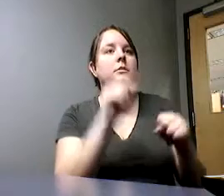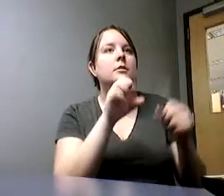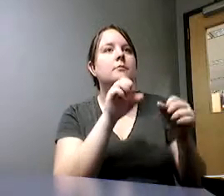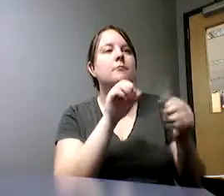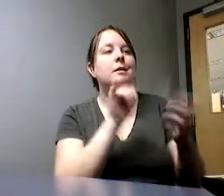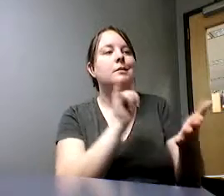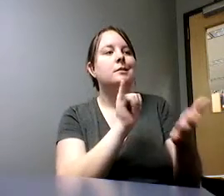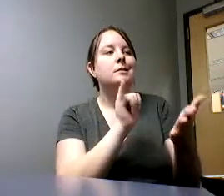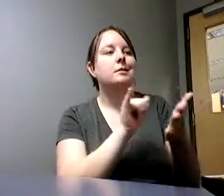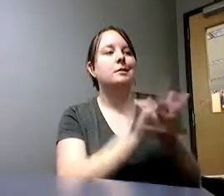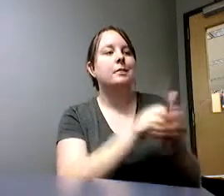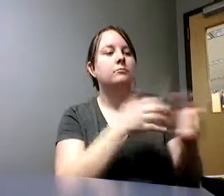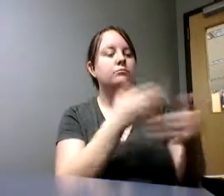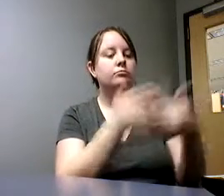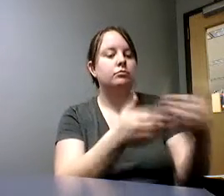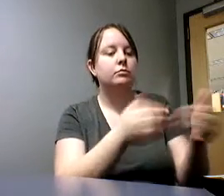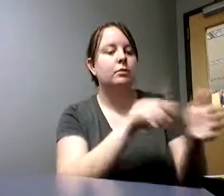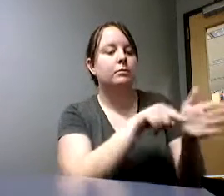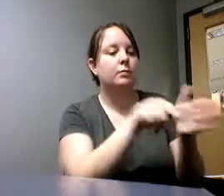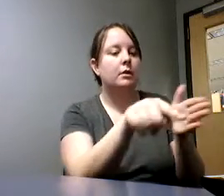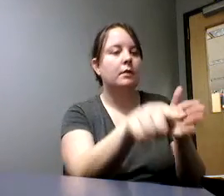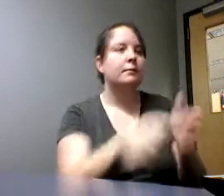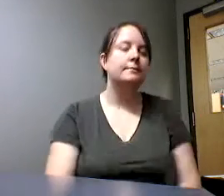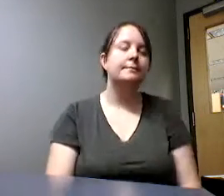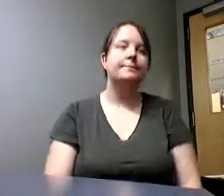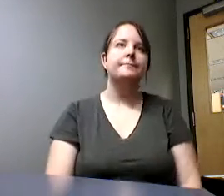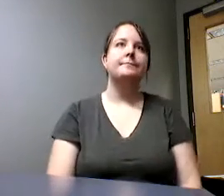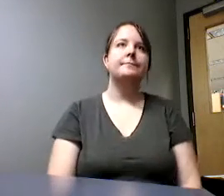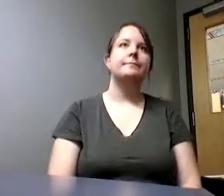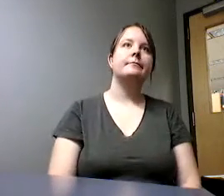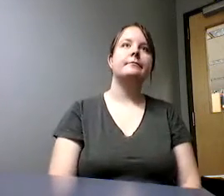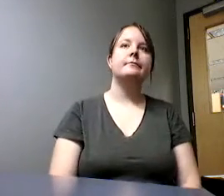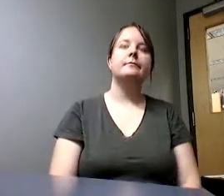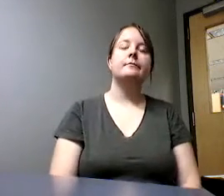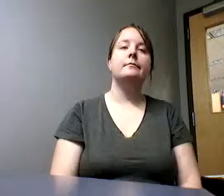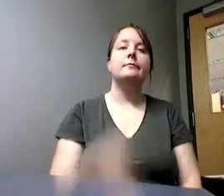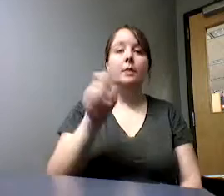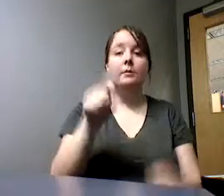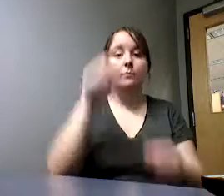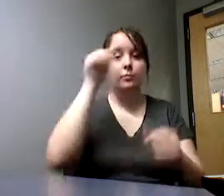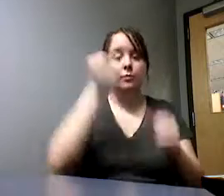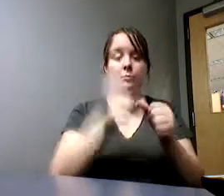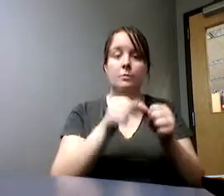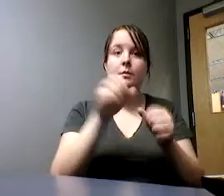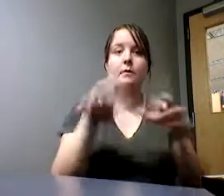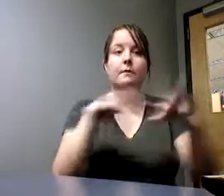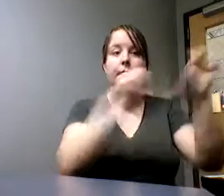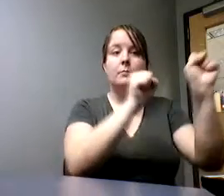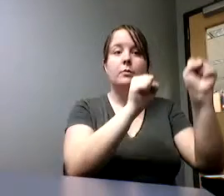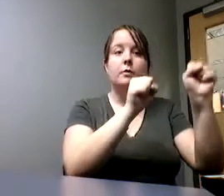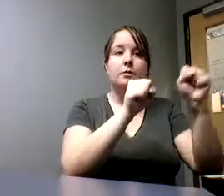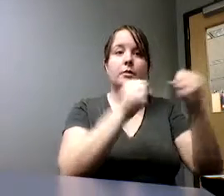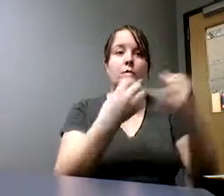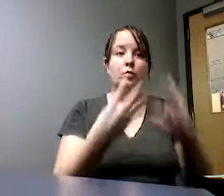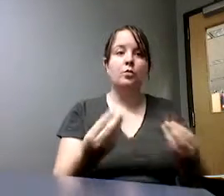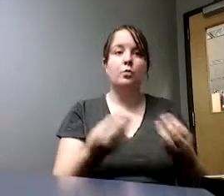the most important thing you need to know about evaporation is it's a cooling process. And we're going to do a little mini lab over